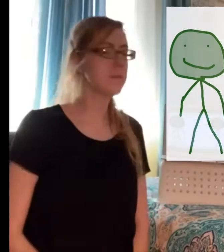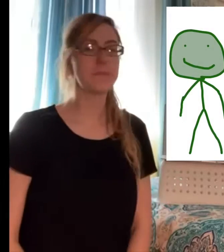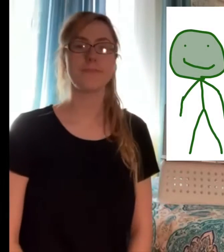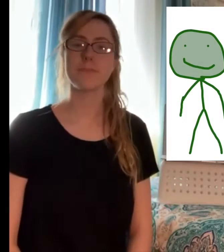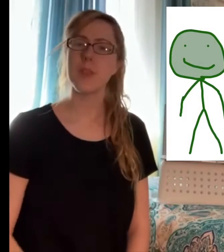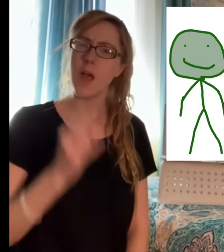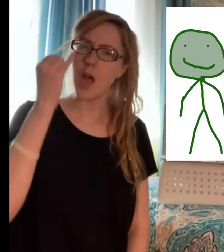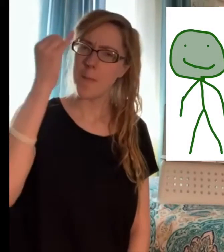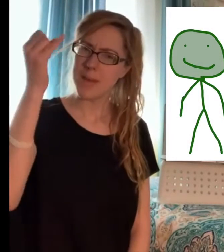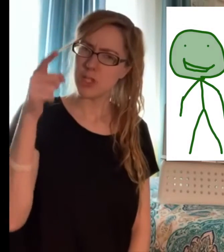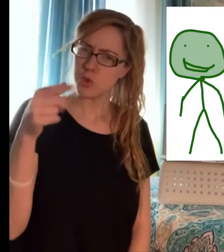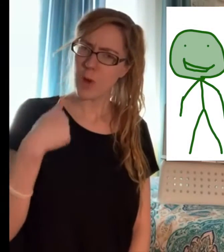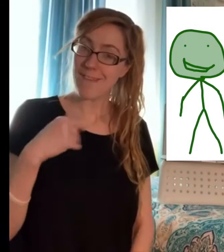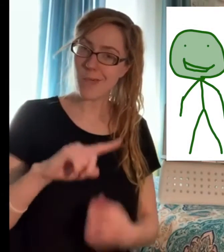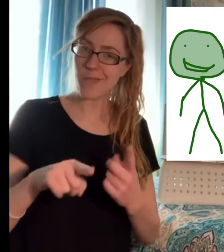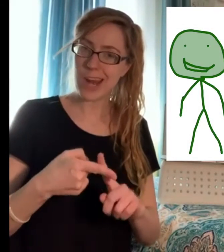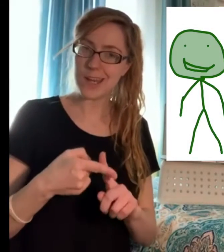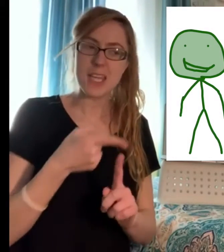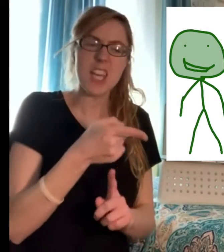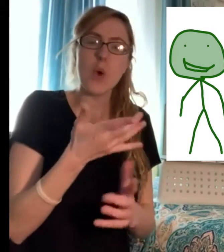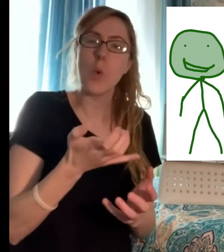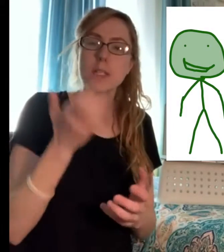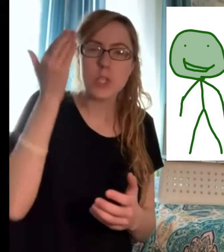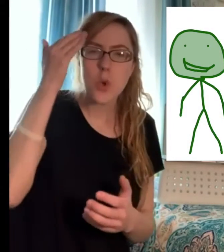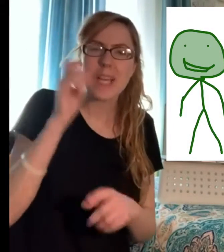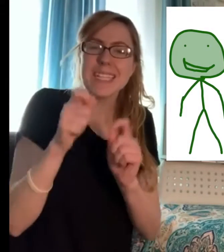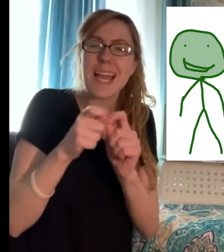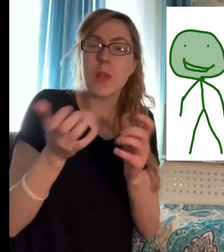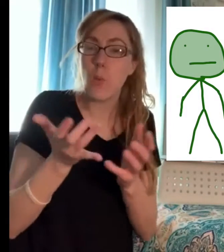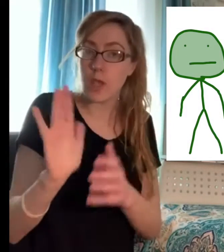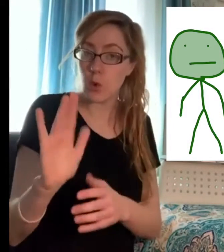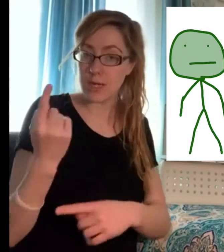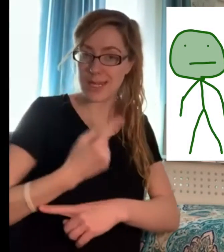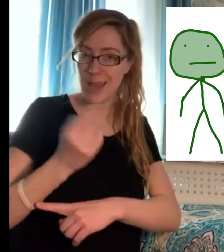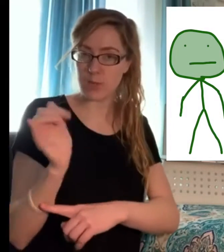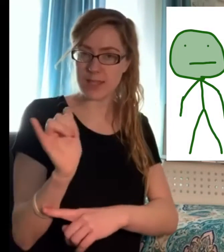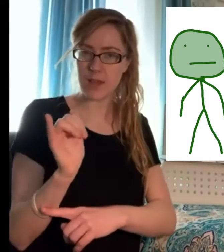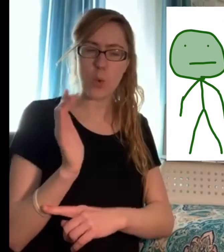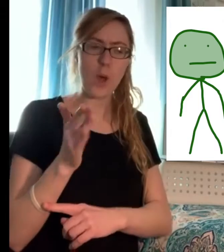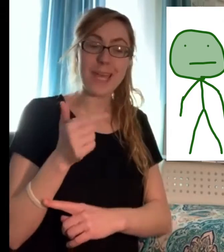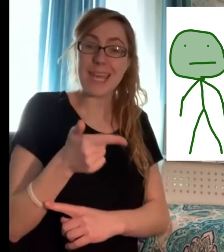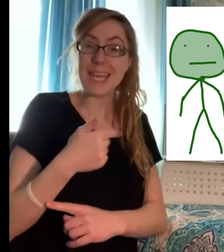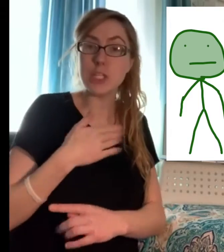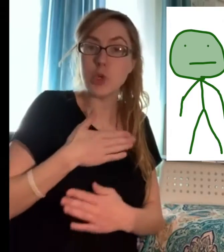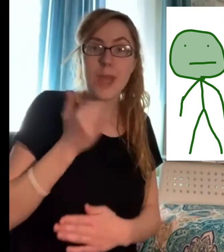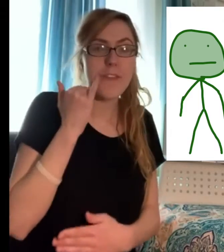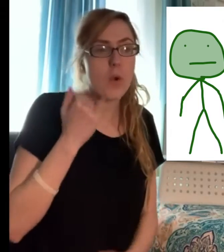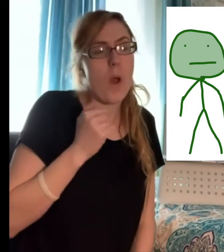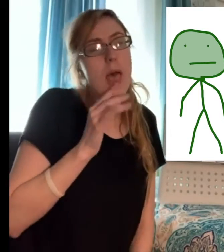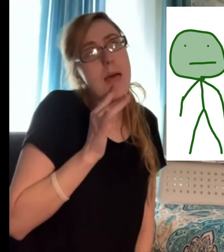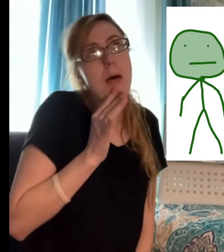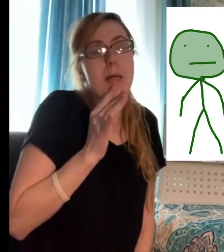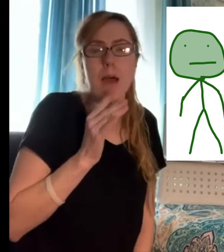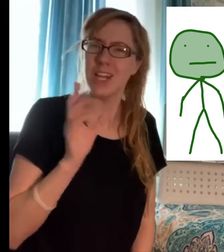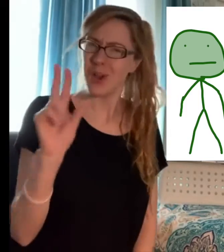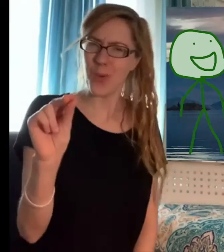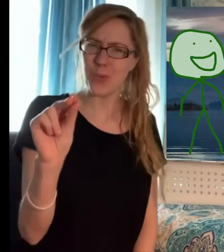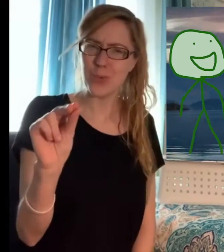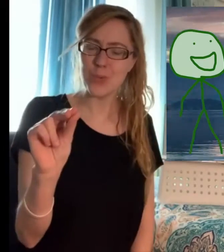Let's say you have a friend. He wants to know exactly what your day was like. Would he enjoy you blabbing a bunch of stuff in his face? No! What about